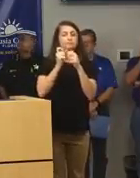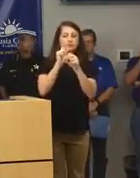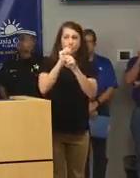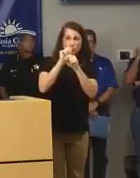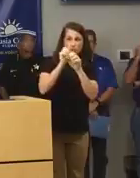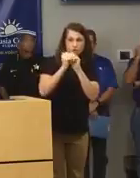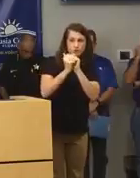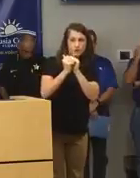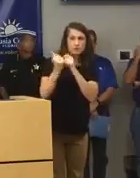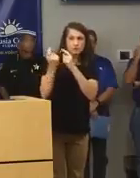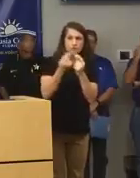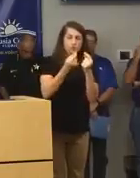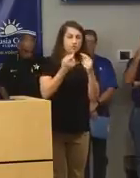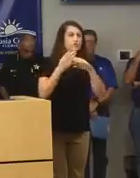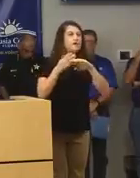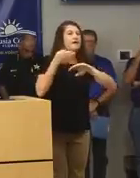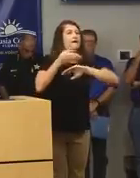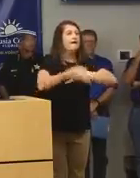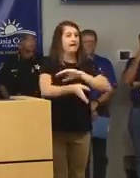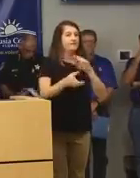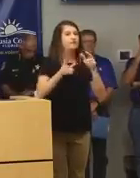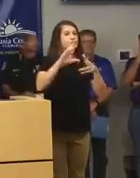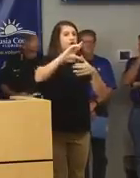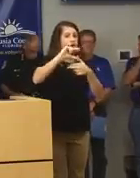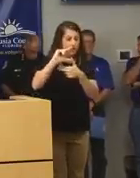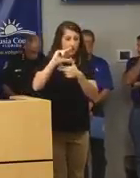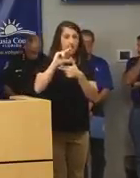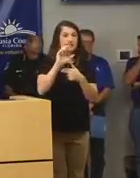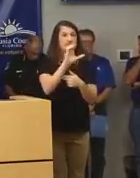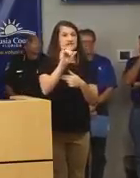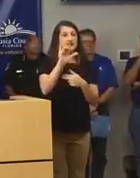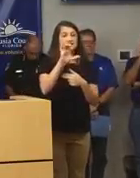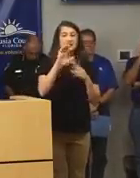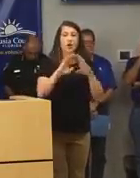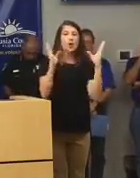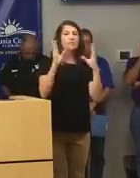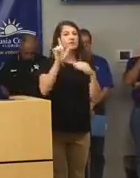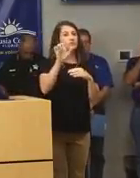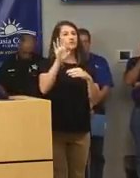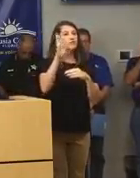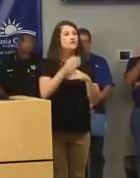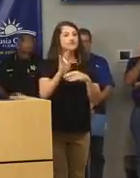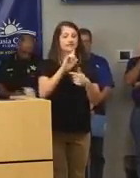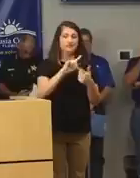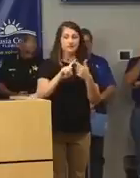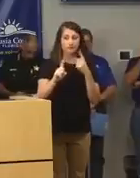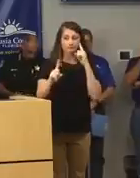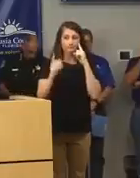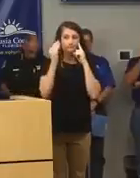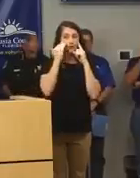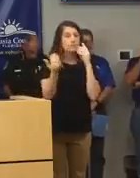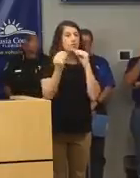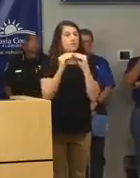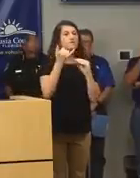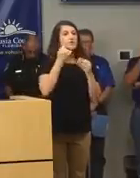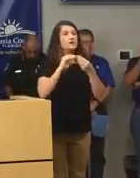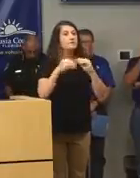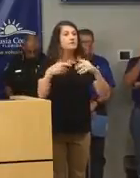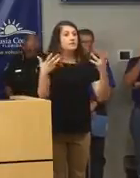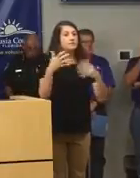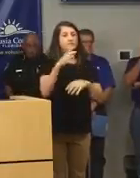work together after Hurricane Irma. The CIC is operating 24/7 until further notice, and the number to call